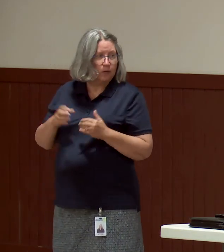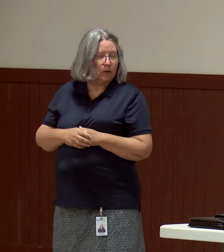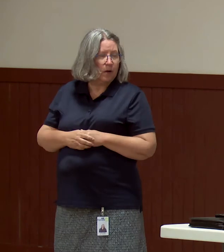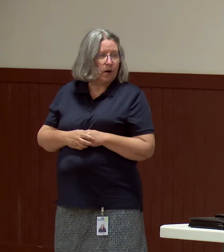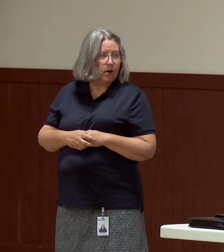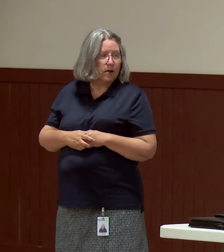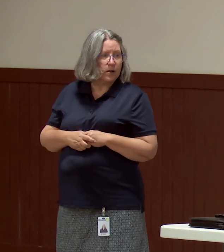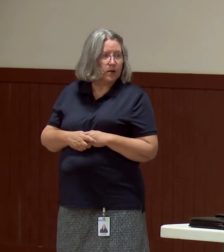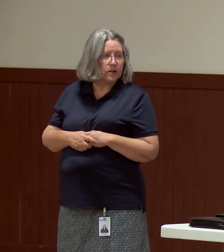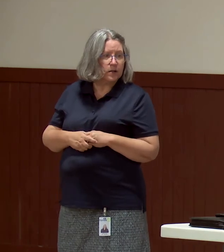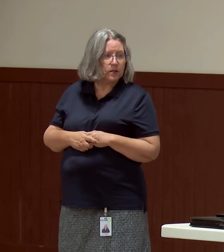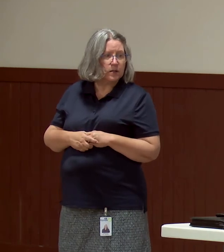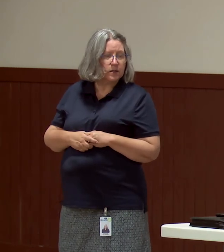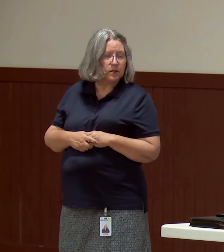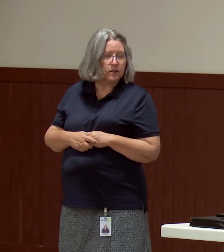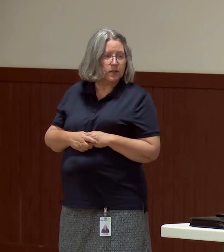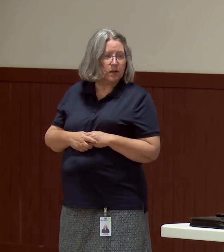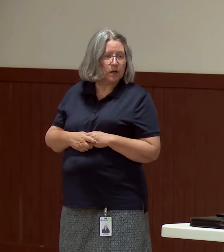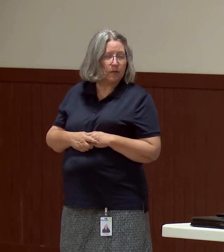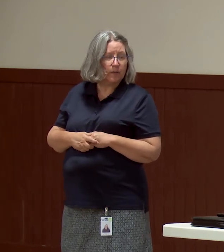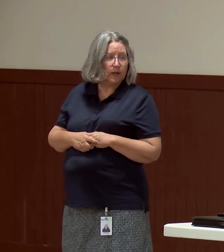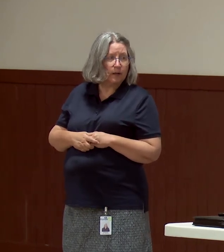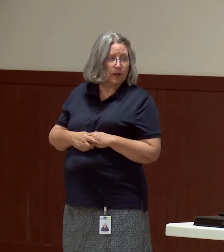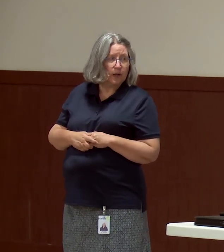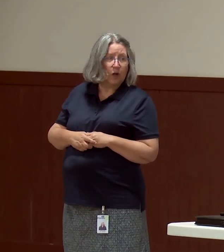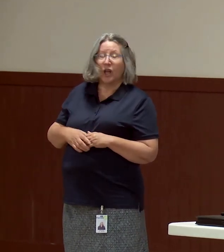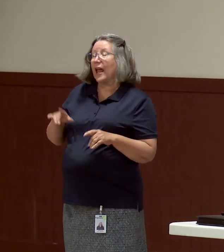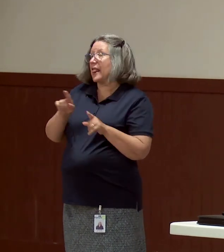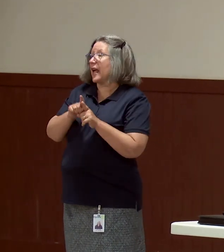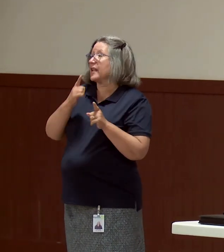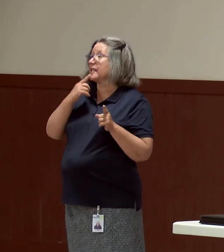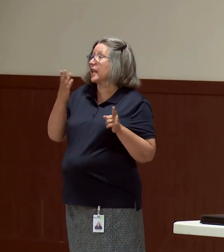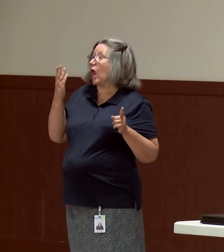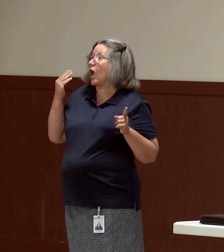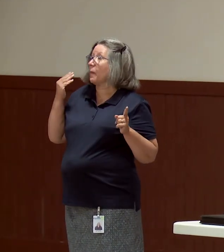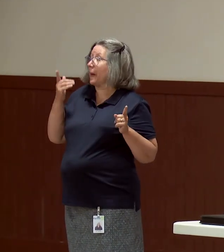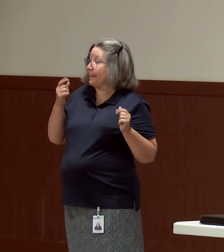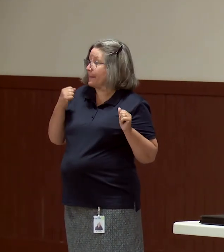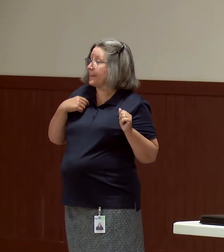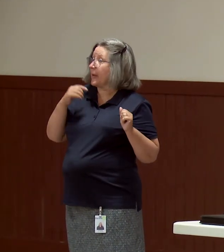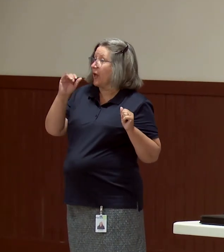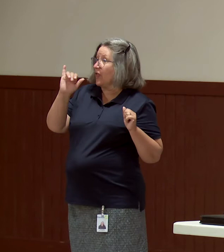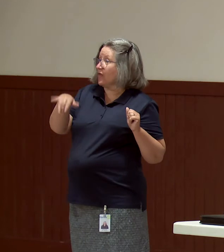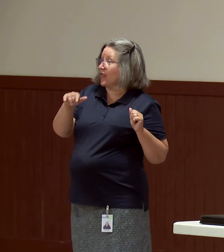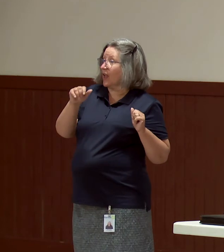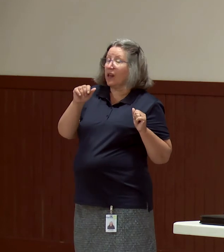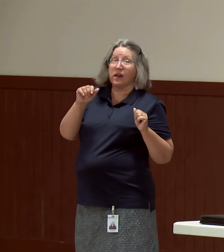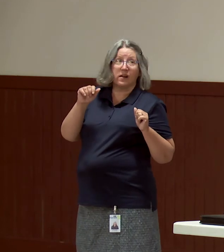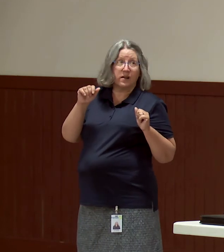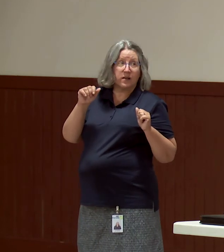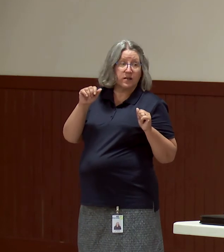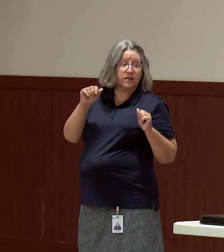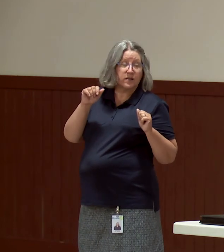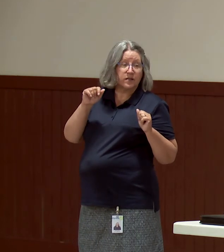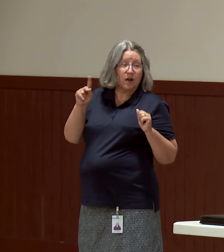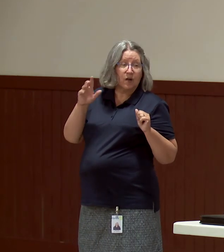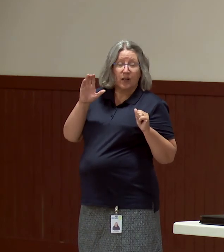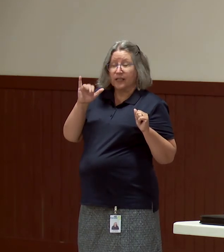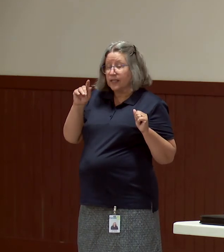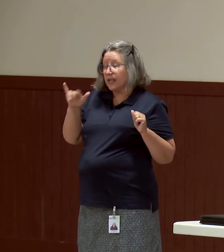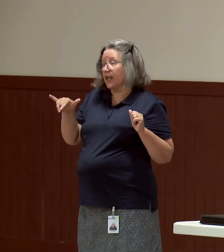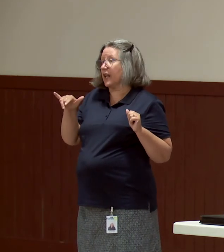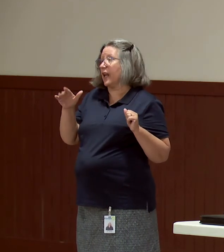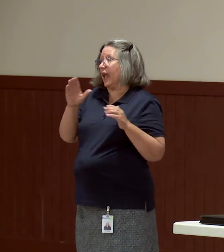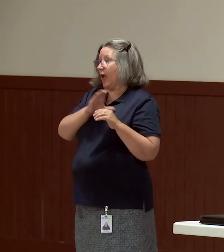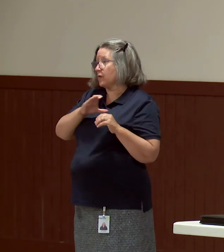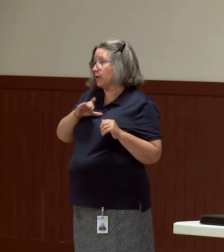If you want to follow up on this too, Stacy. So as I mentioned earlier, the act itself, the interim final rule, gives city councils and boards of